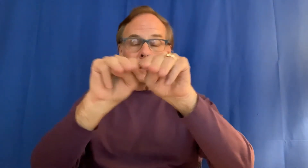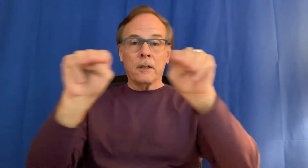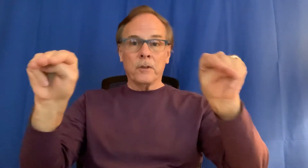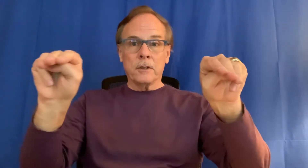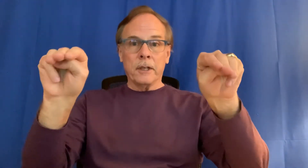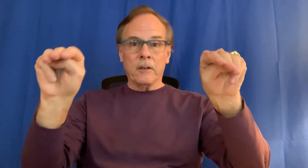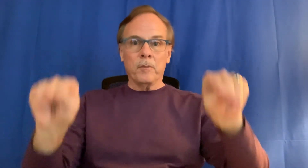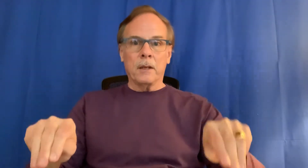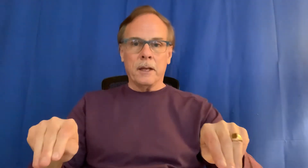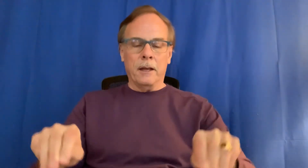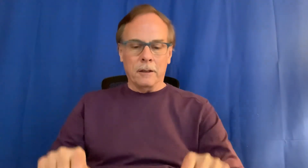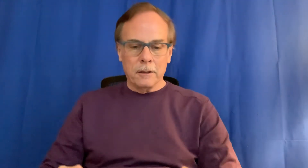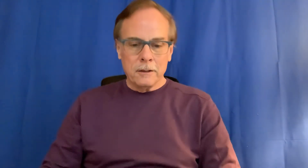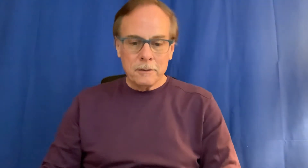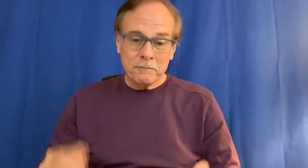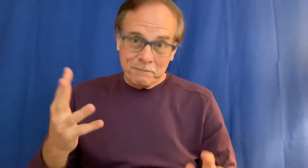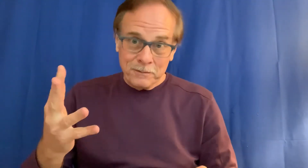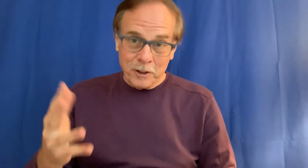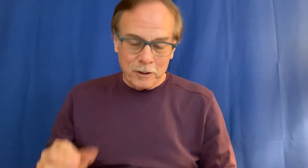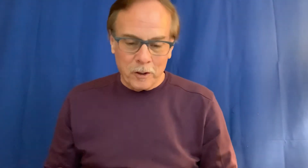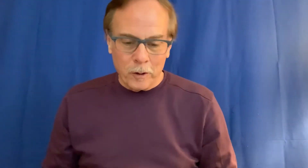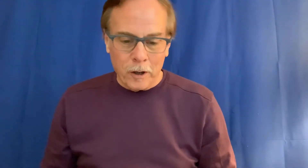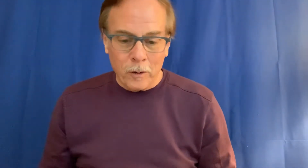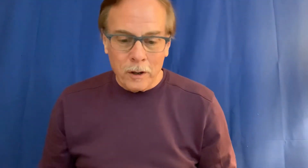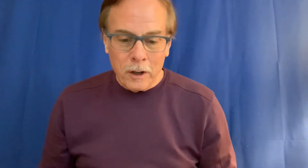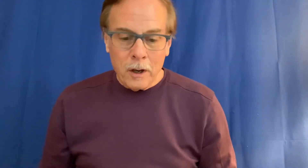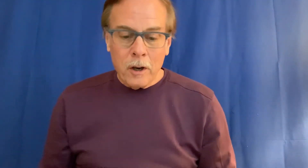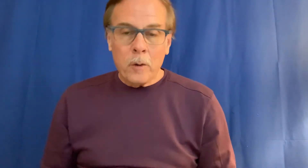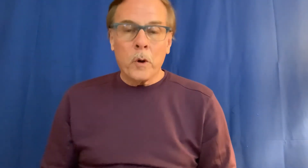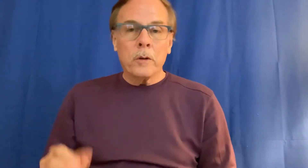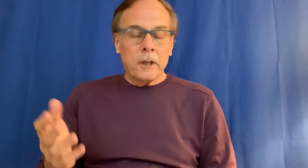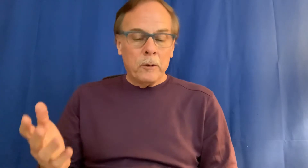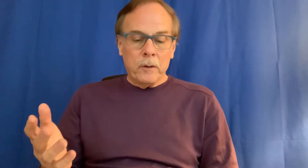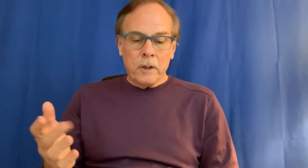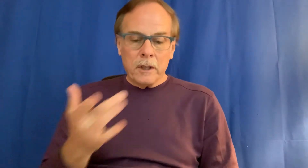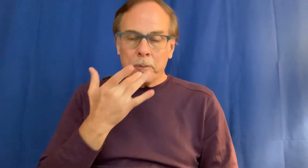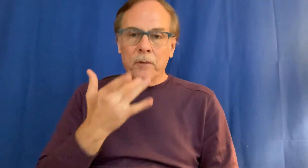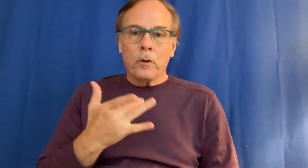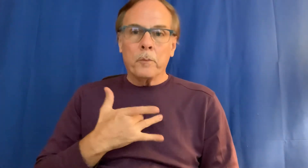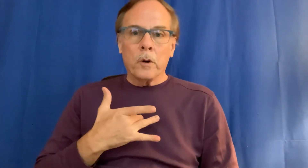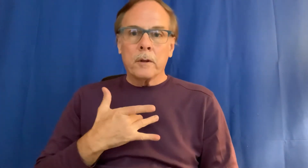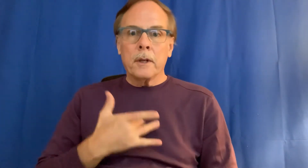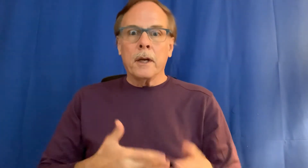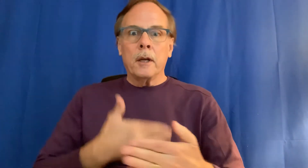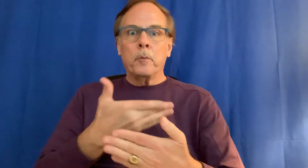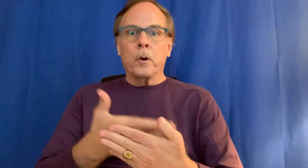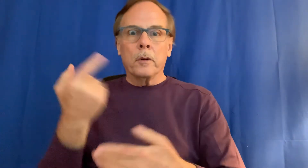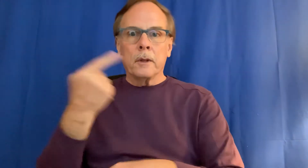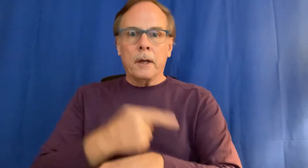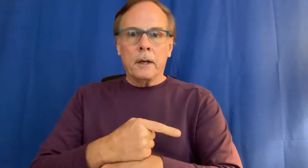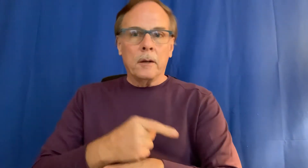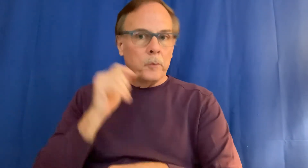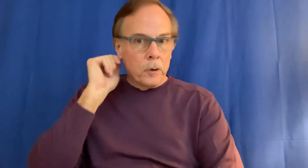for the state of Montana. Just so you know. Birthday, we've done that before. Birthday.